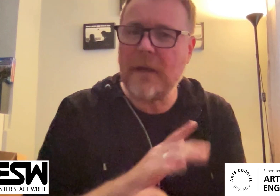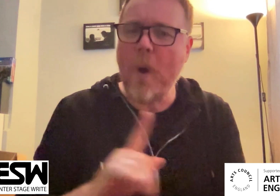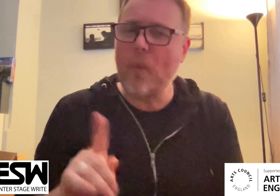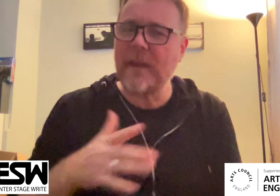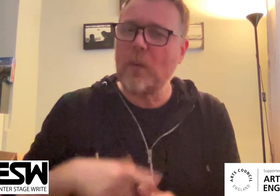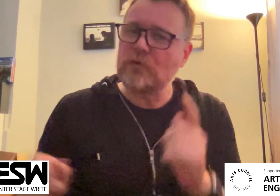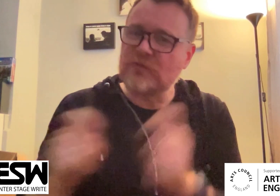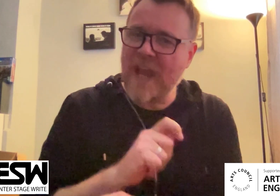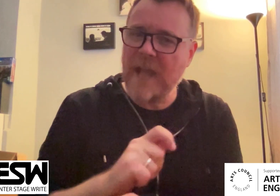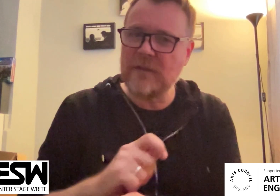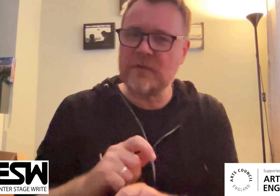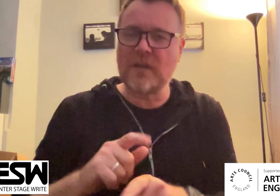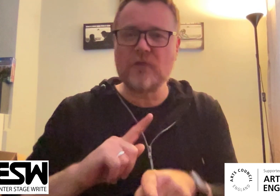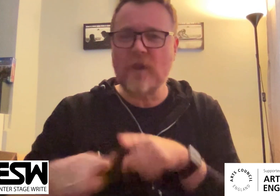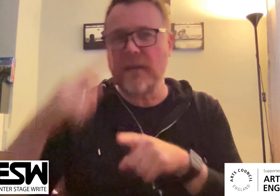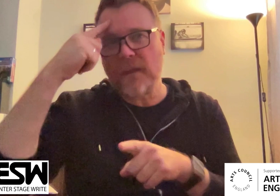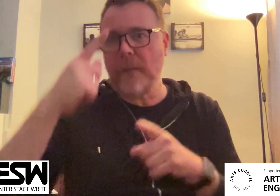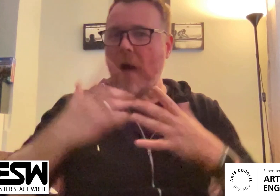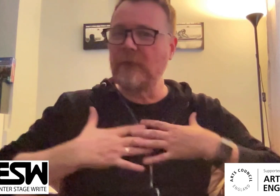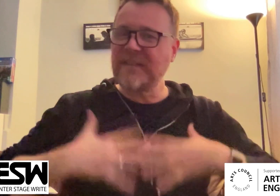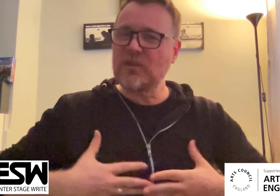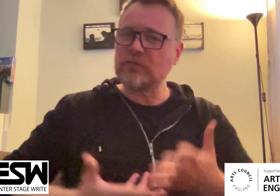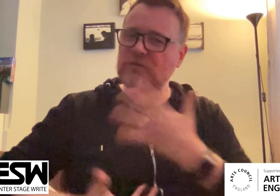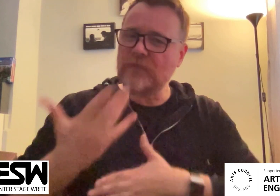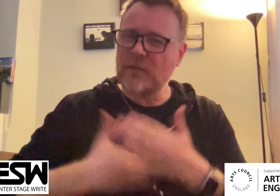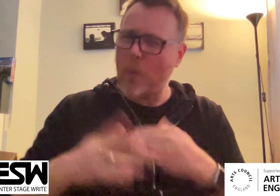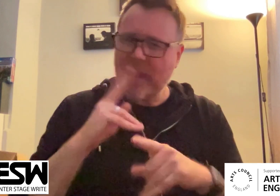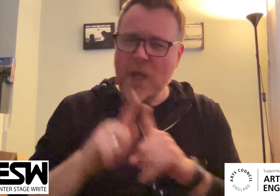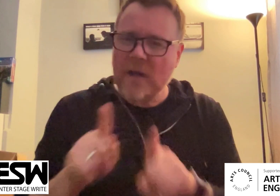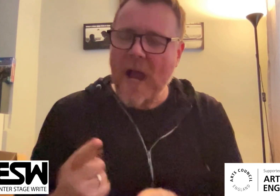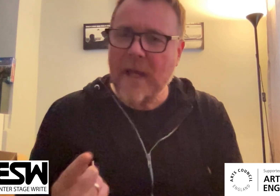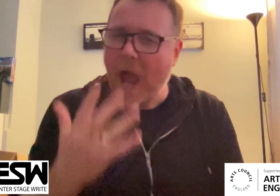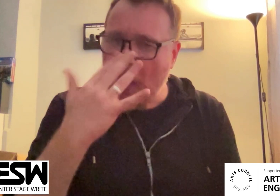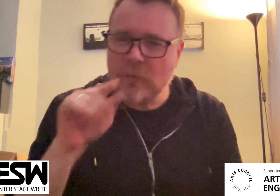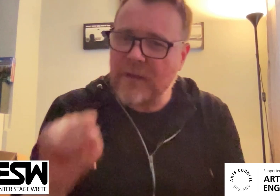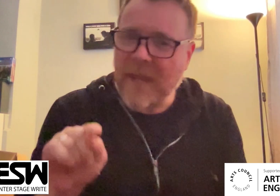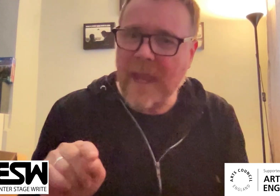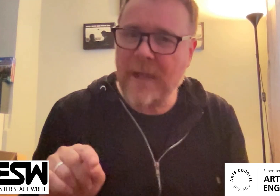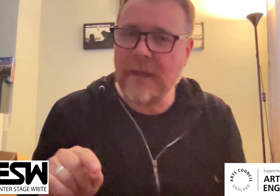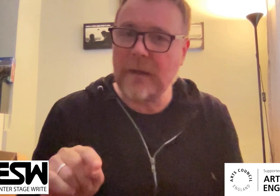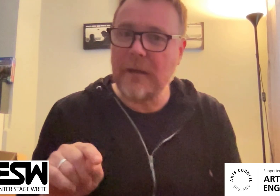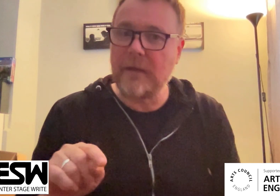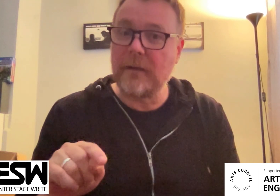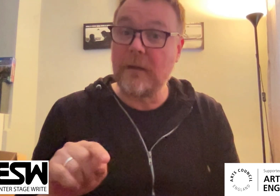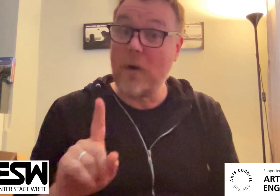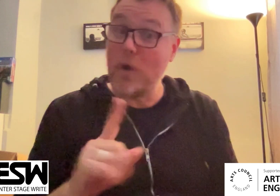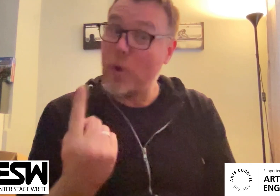do they want to change? Try and think of a physical description. How old are they? What do they look like? Who are their